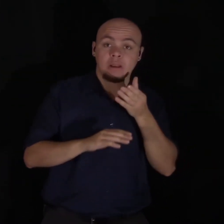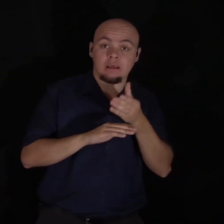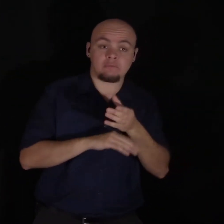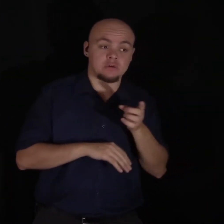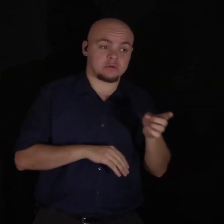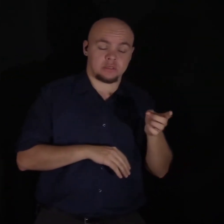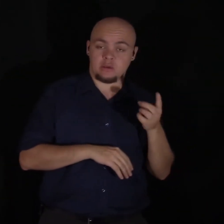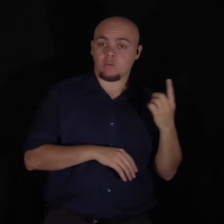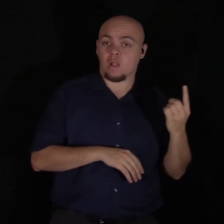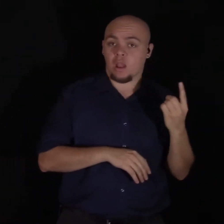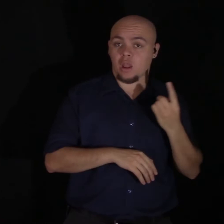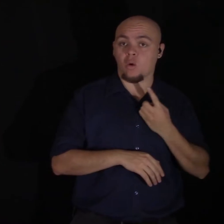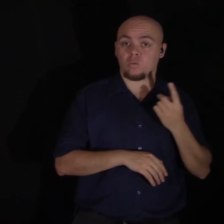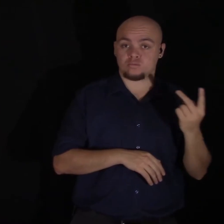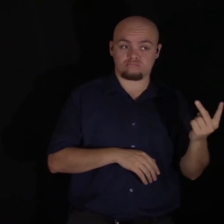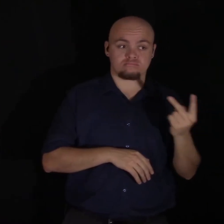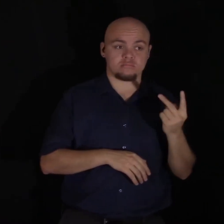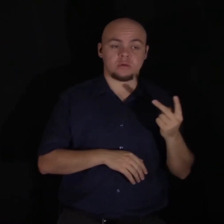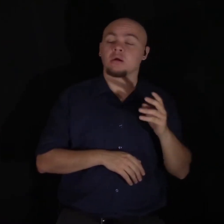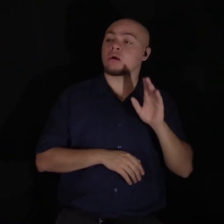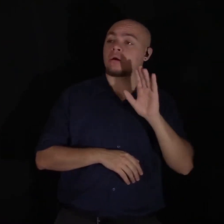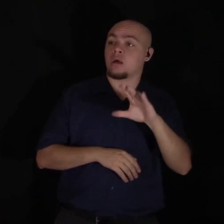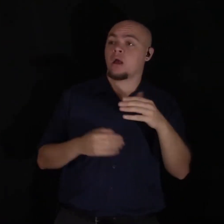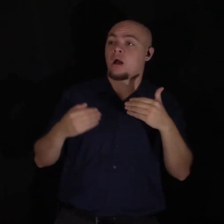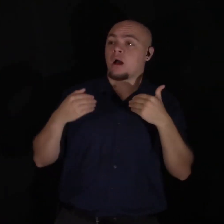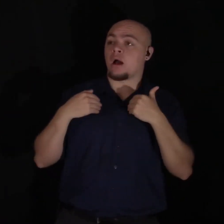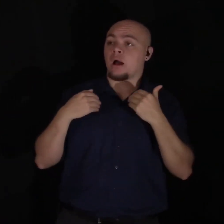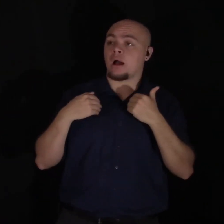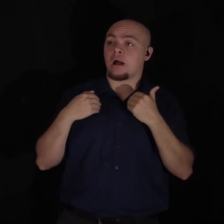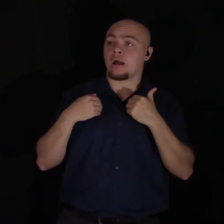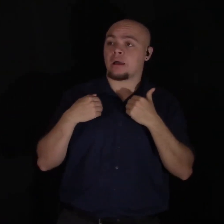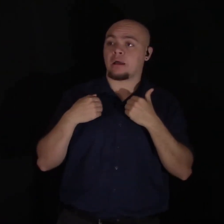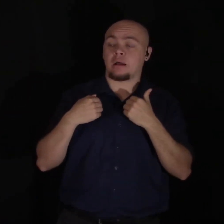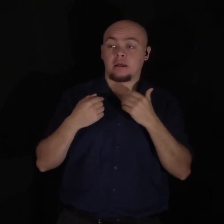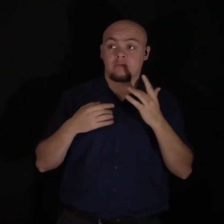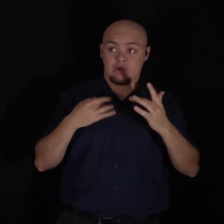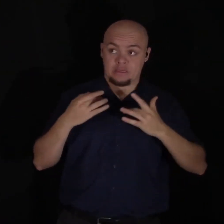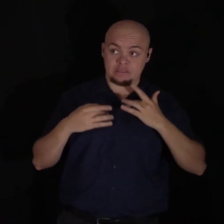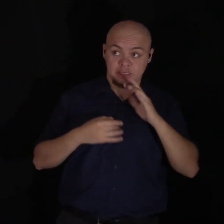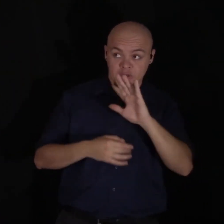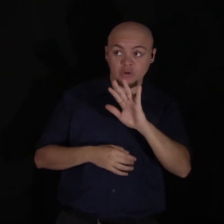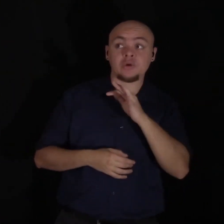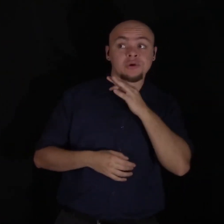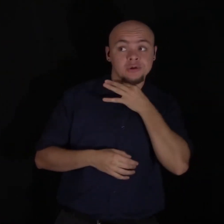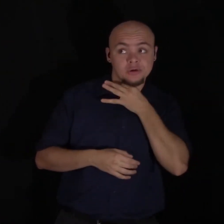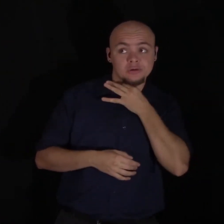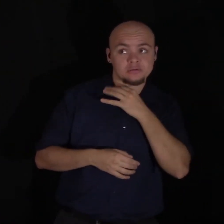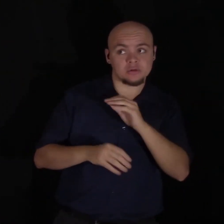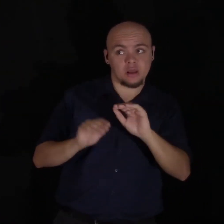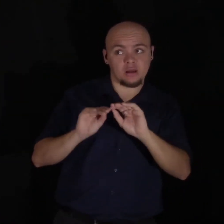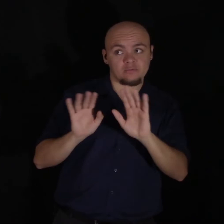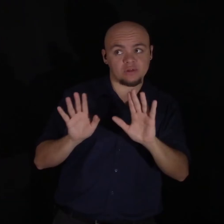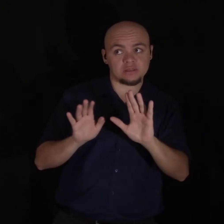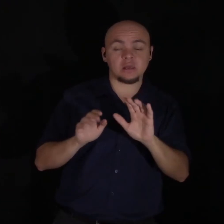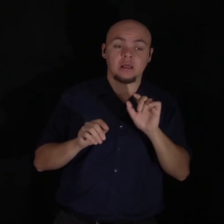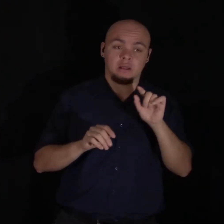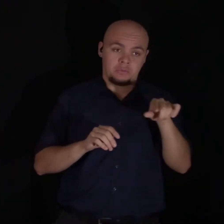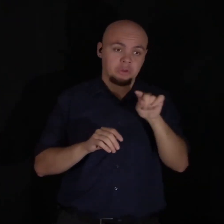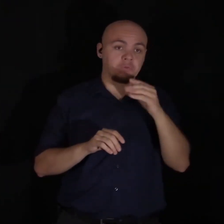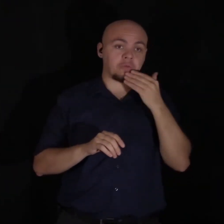me, he said, "I have doubtless excited your curiosity, as well as that of these good people. But you